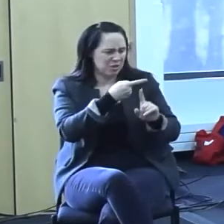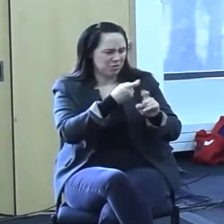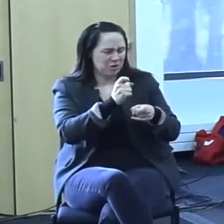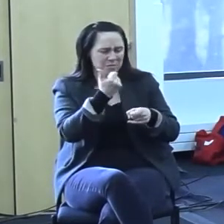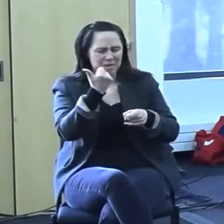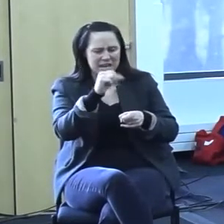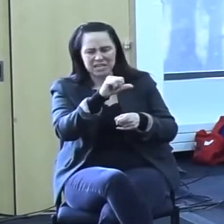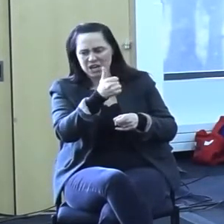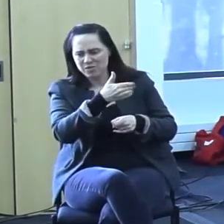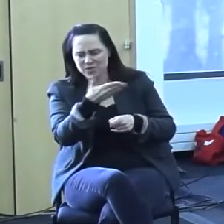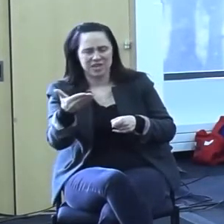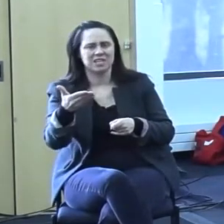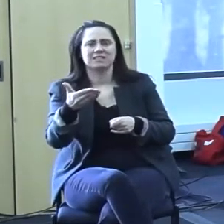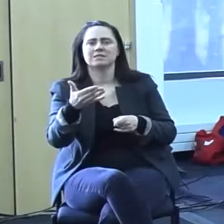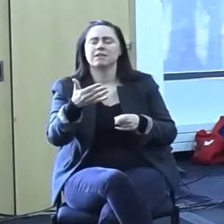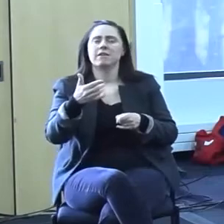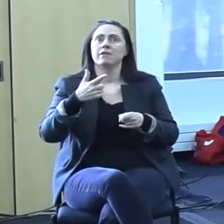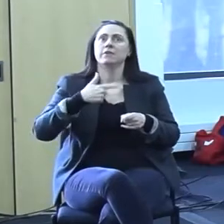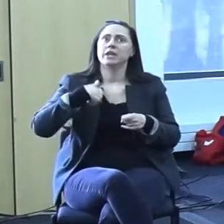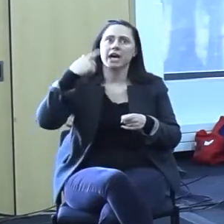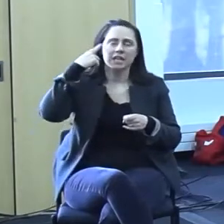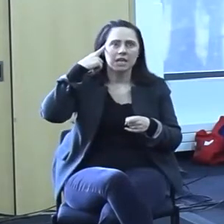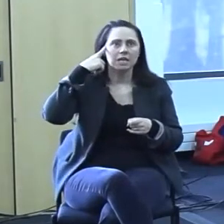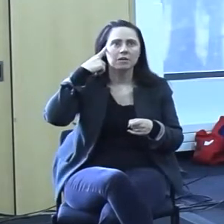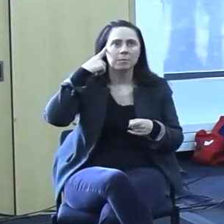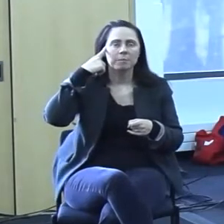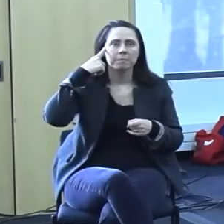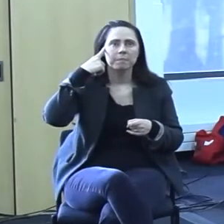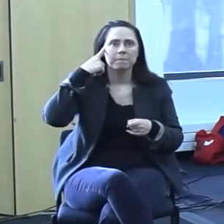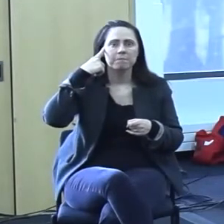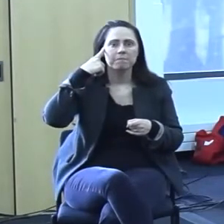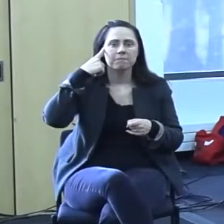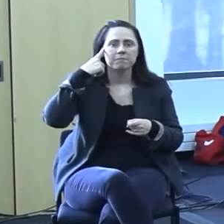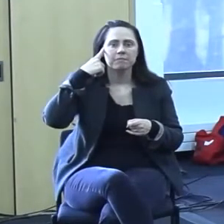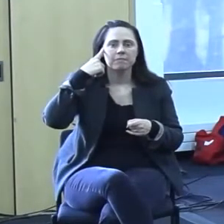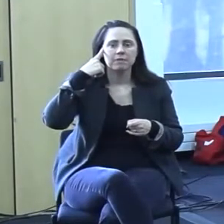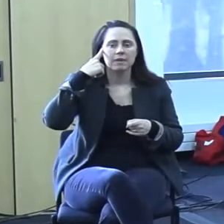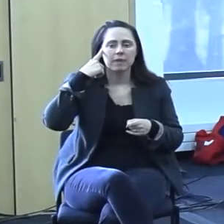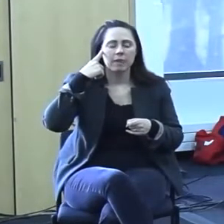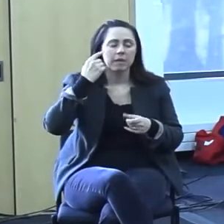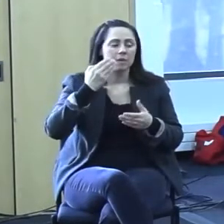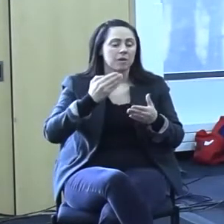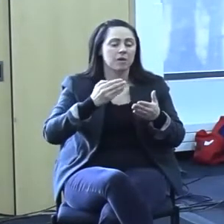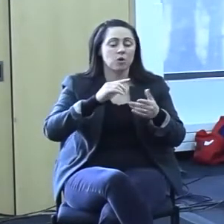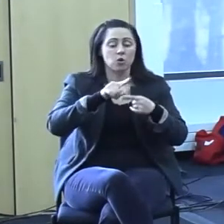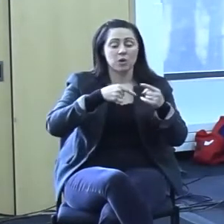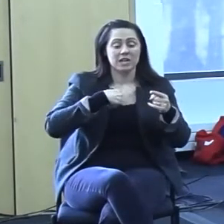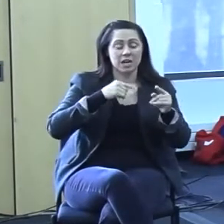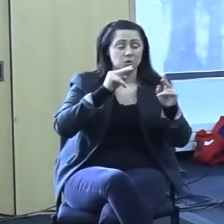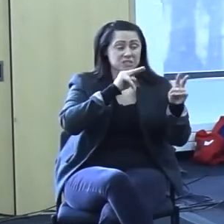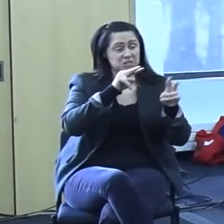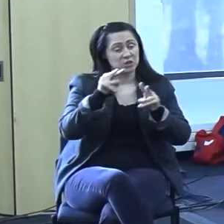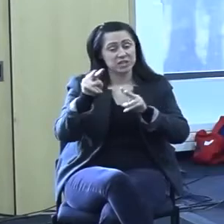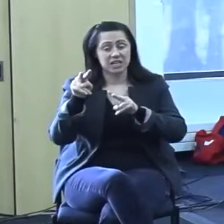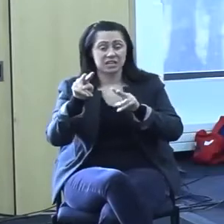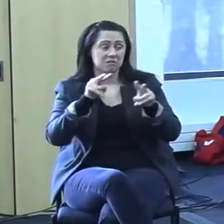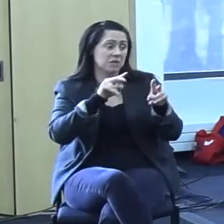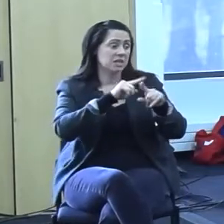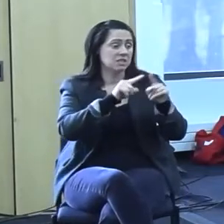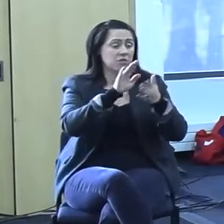anything else. And I think maybe students, because like when I was looking at